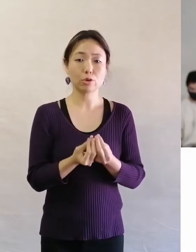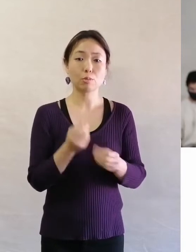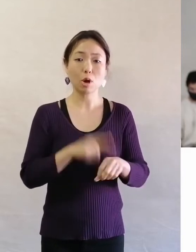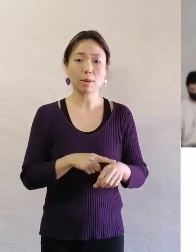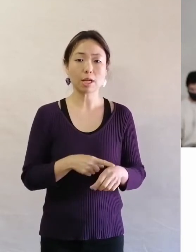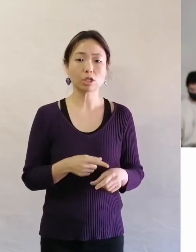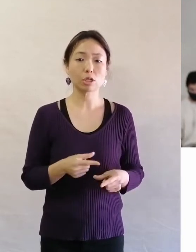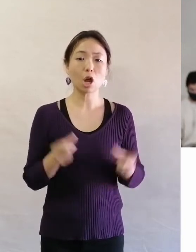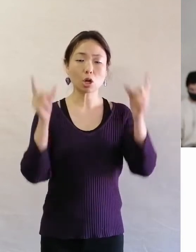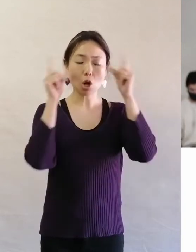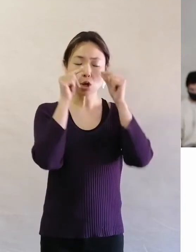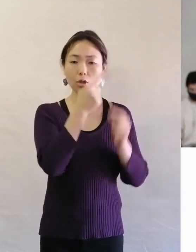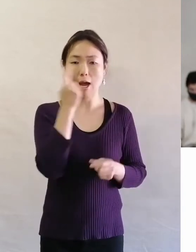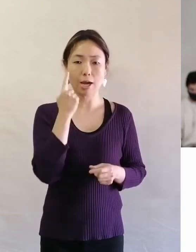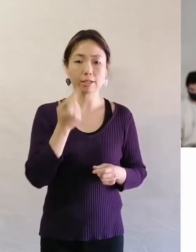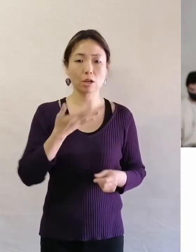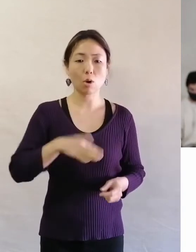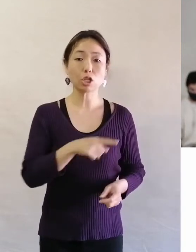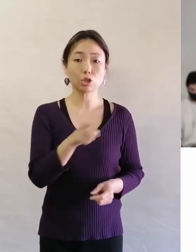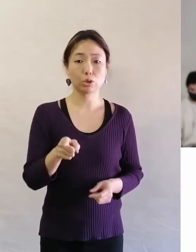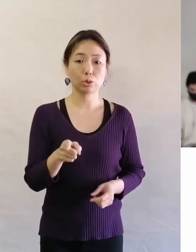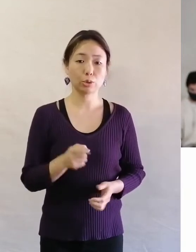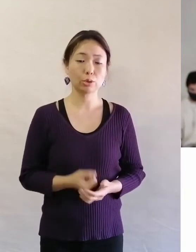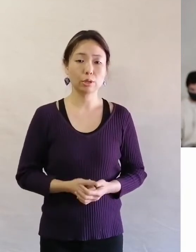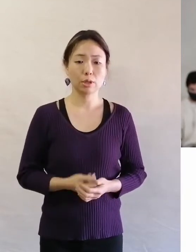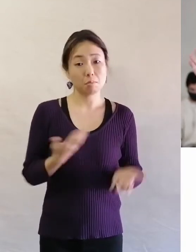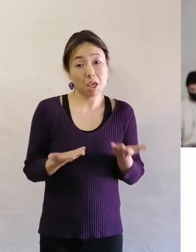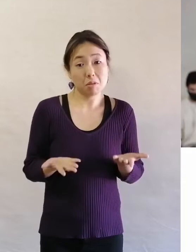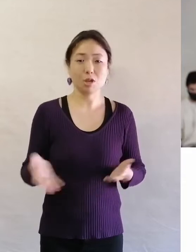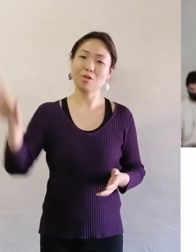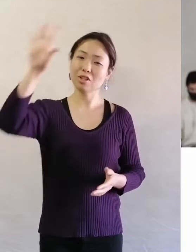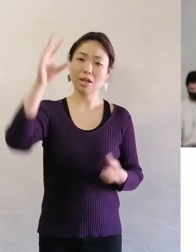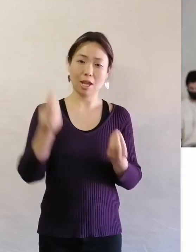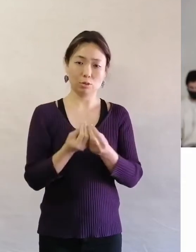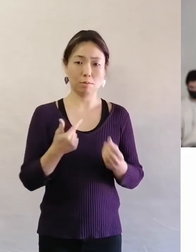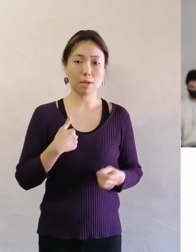you close your eyes? I want you maybe raise your hands with me.